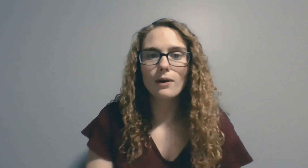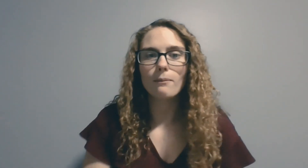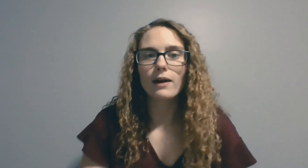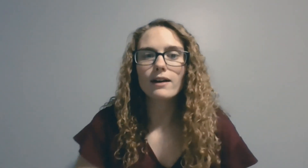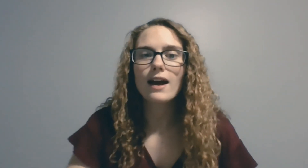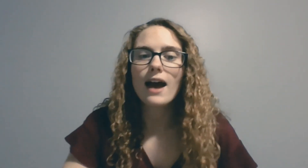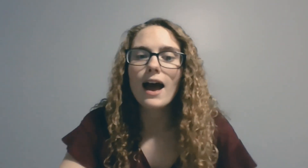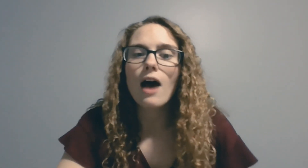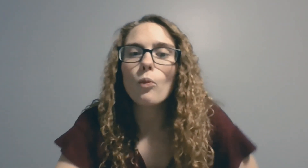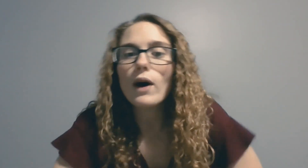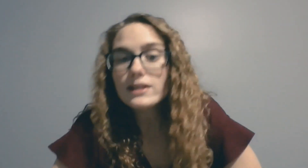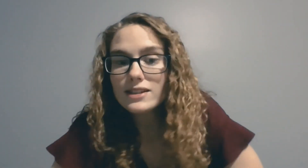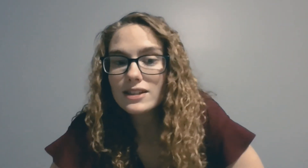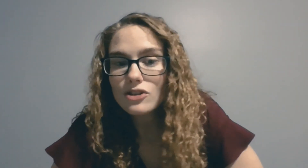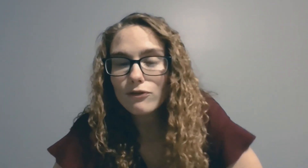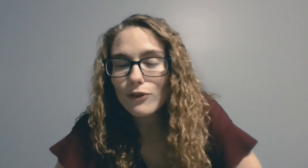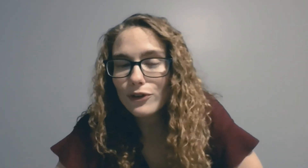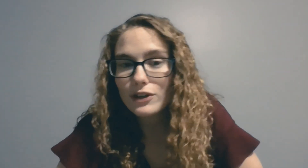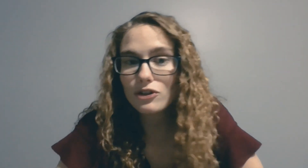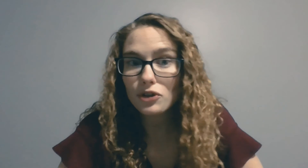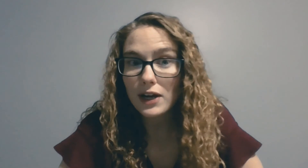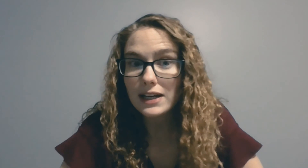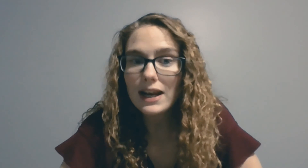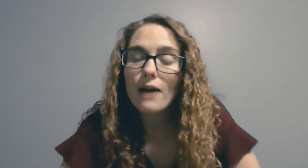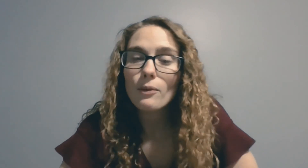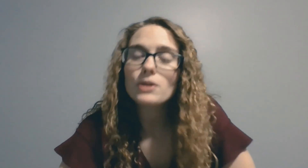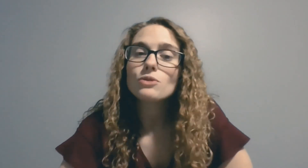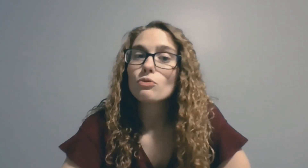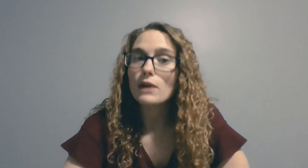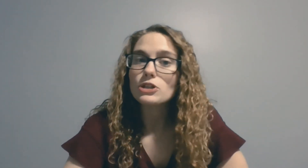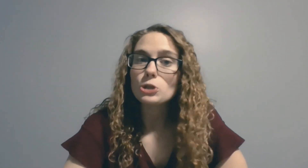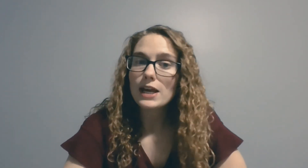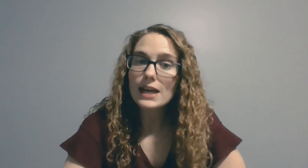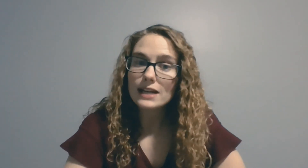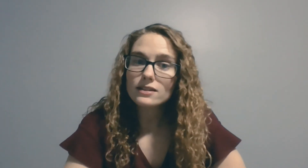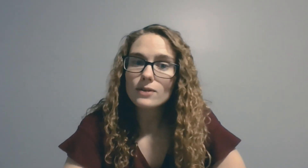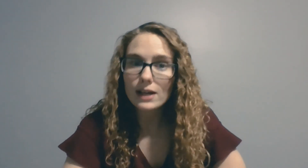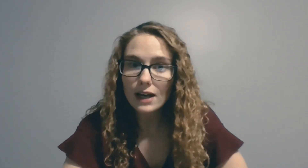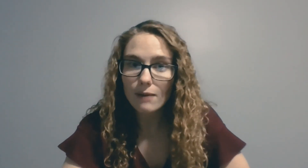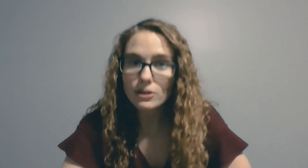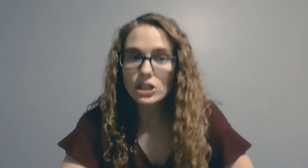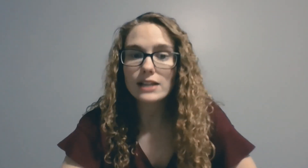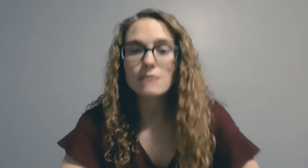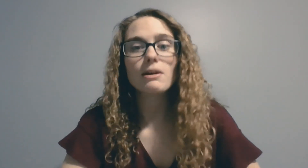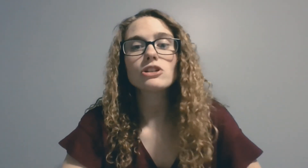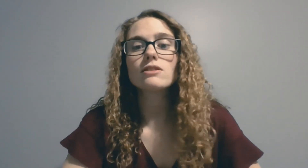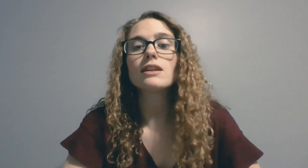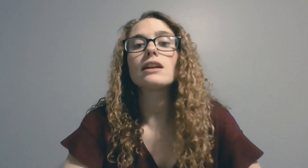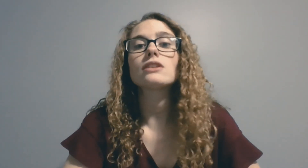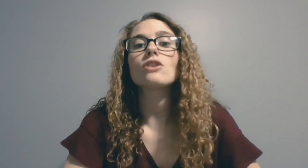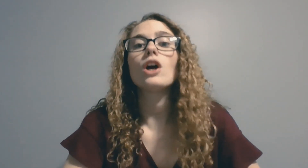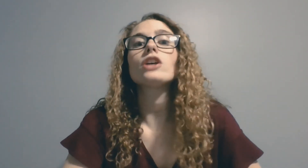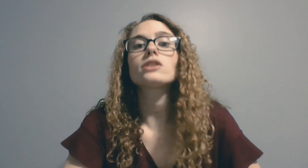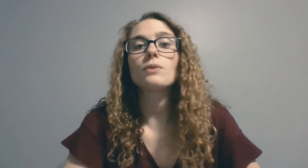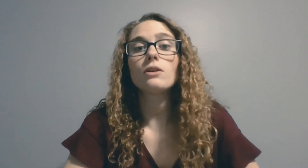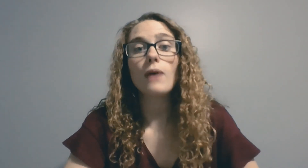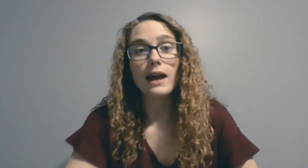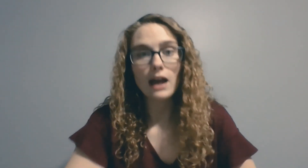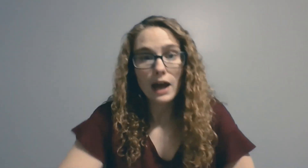Chromebook. Once your folder is created, I want you to raise your hand so I can come and check to make sure that it's all squared away. I'm